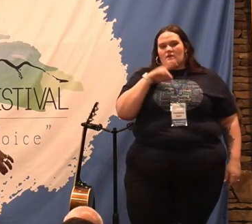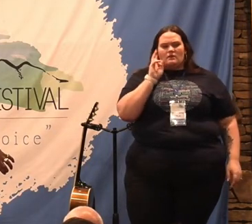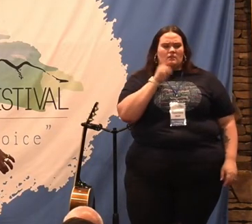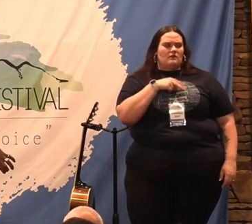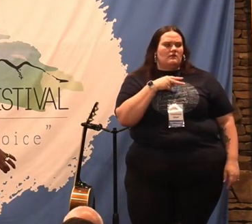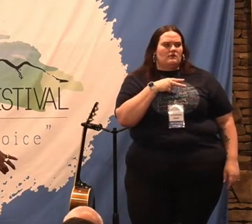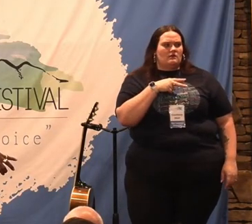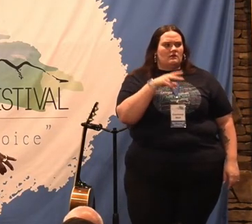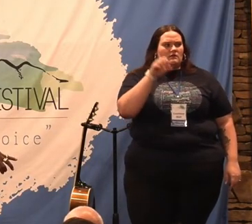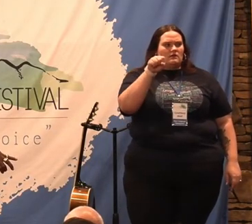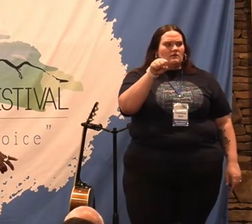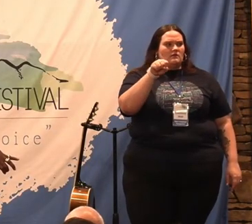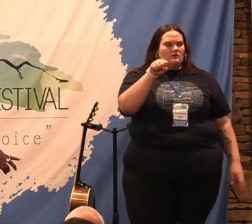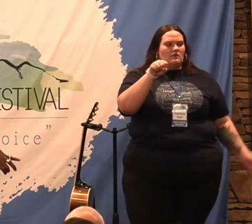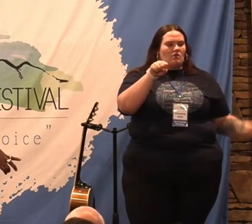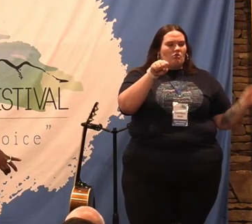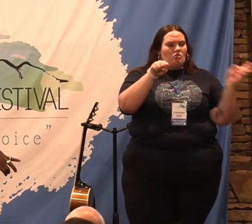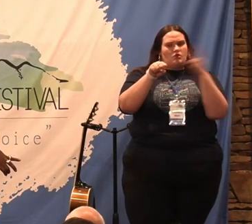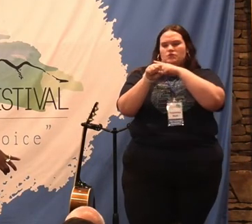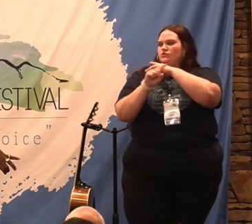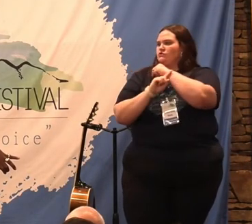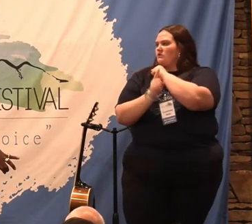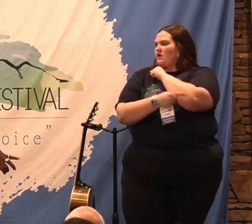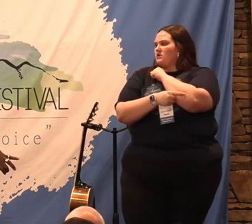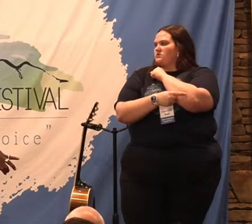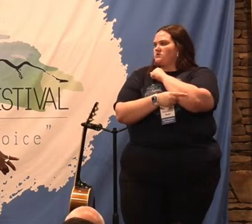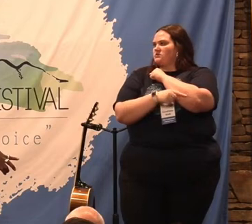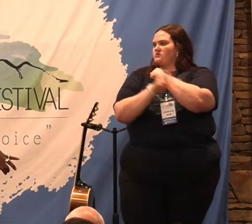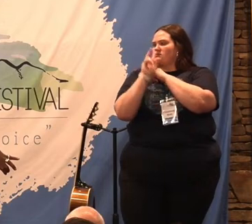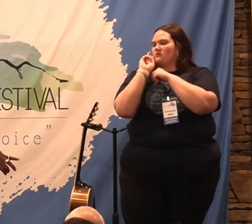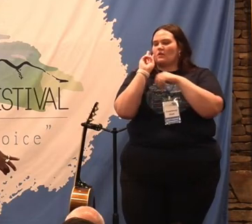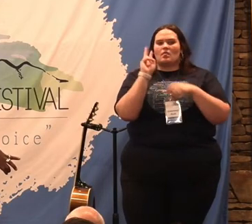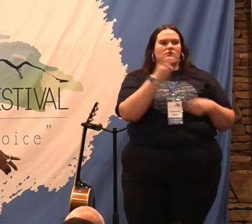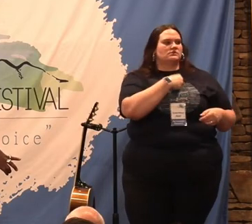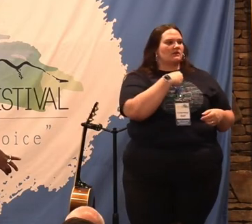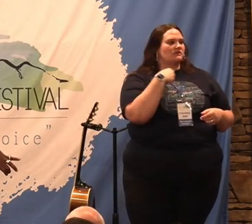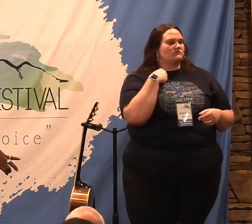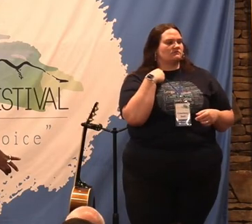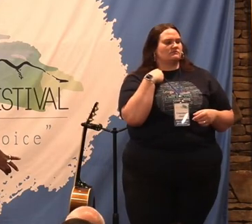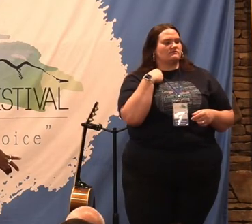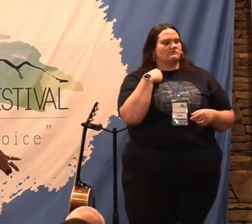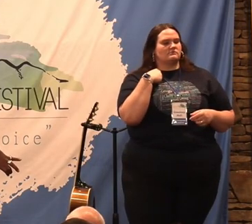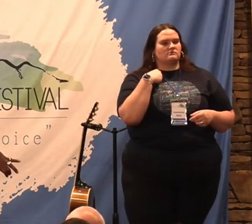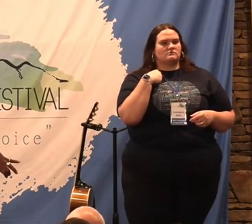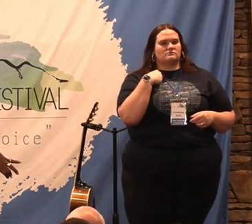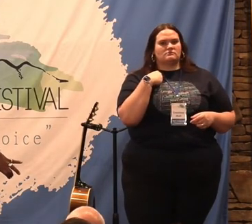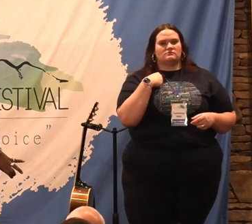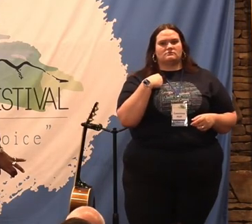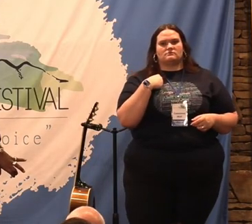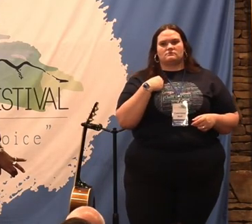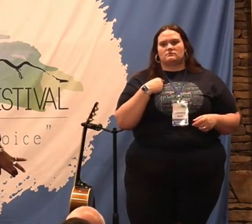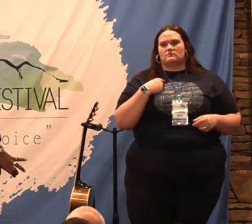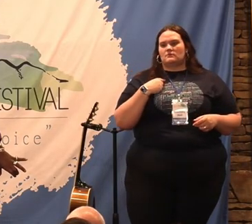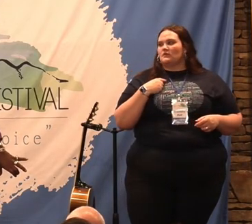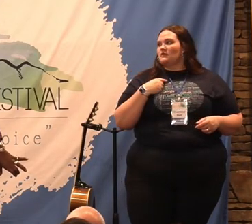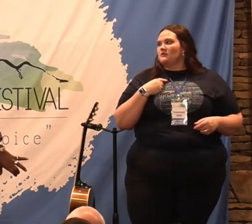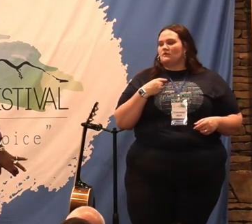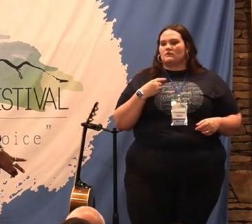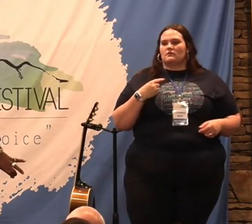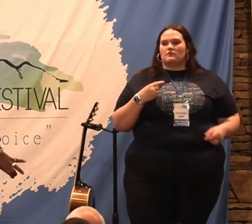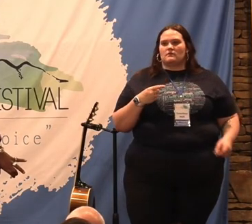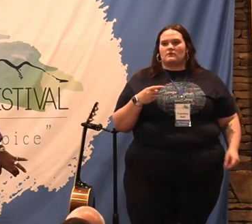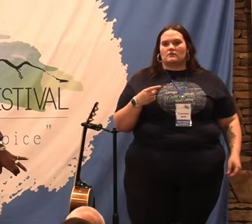looks at all that trash, looks back at us, reaches over and he grabs the